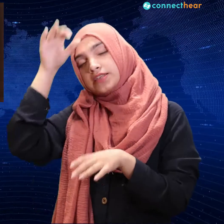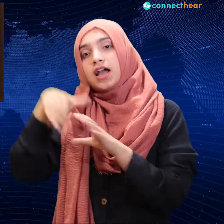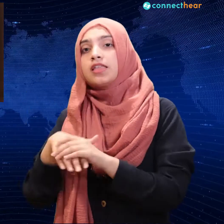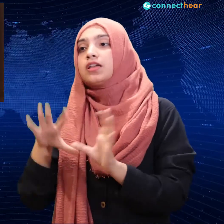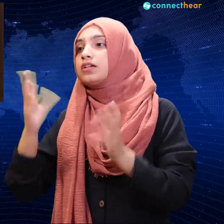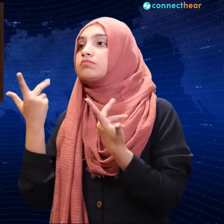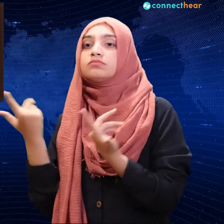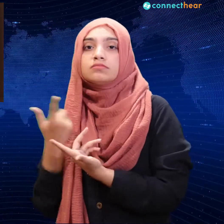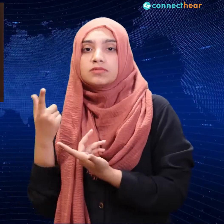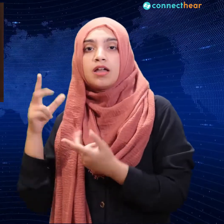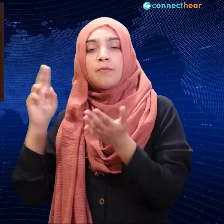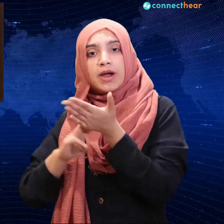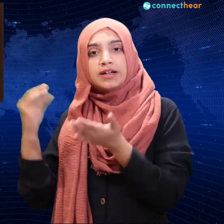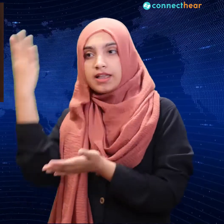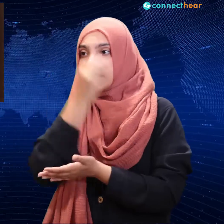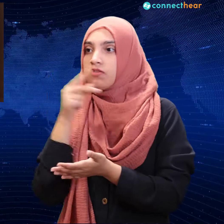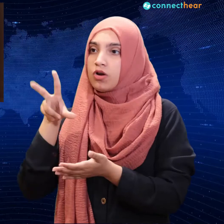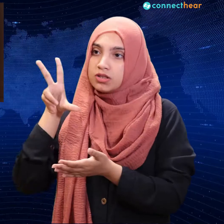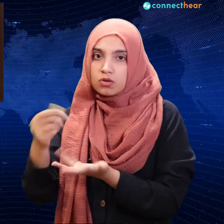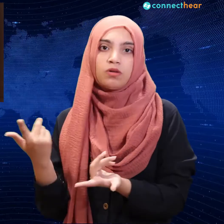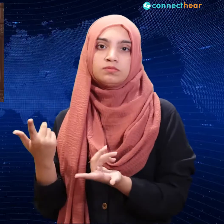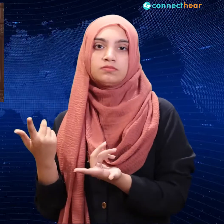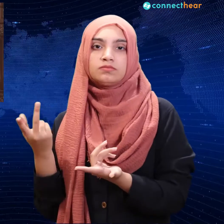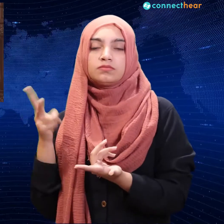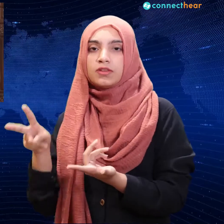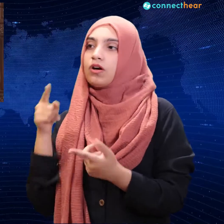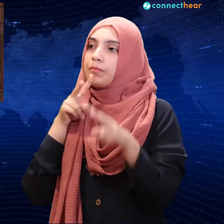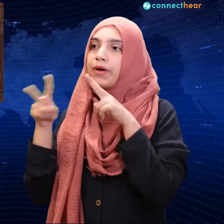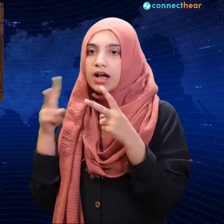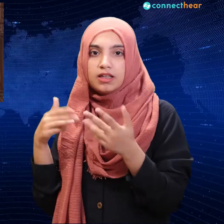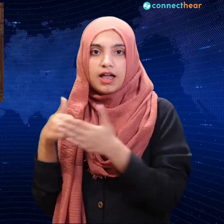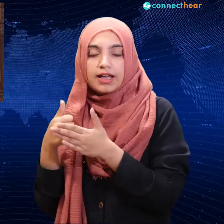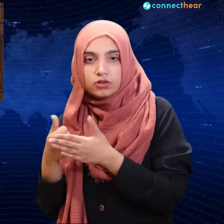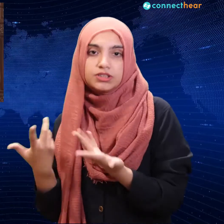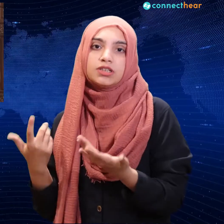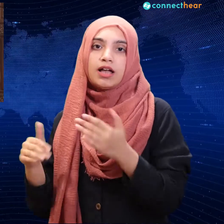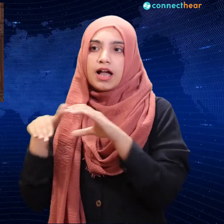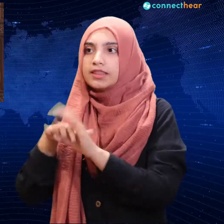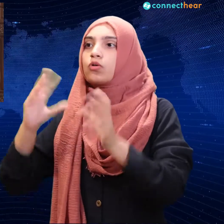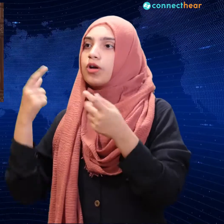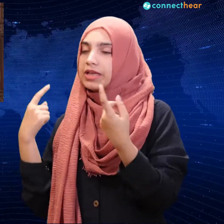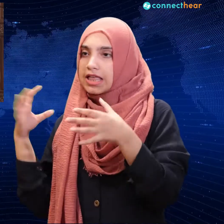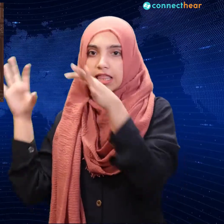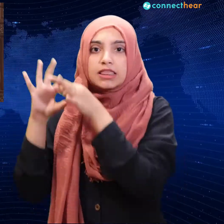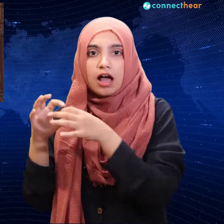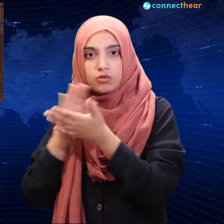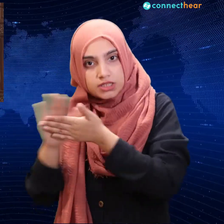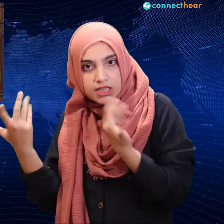on Monday. Republican Keating, we used to hear we had a complicated relationship with Pakistan. I would say it